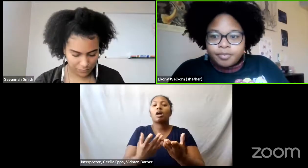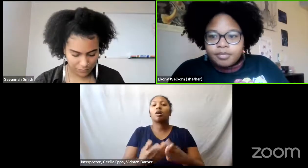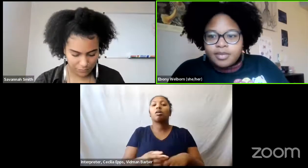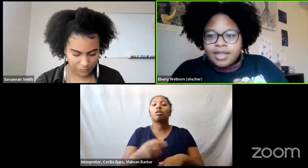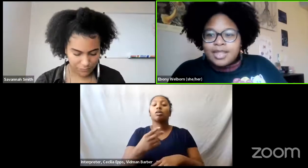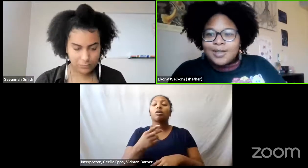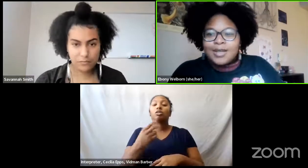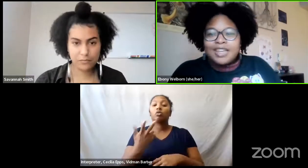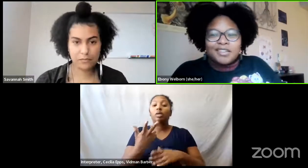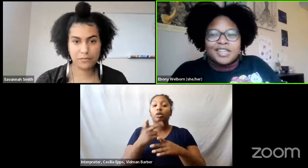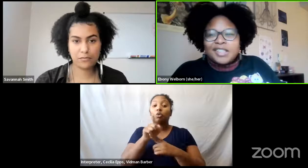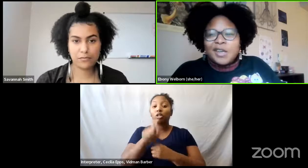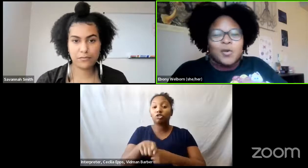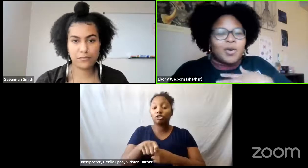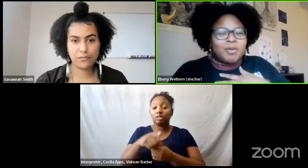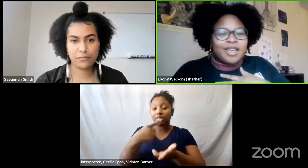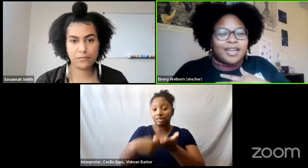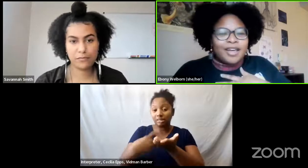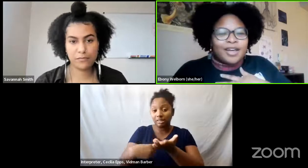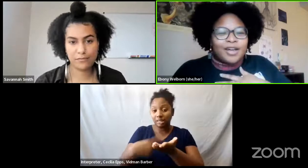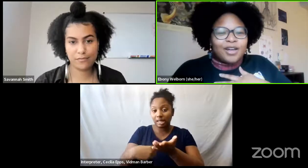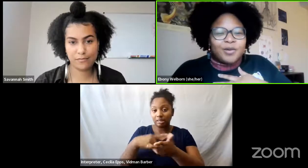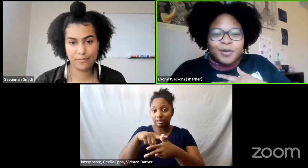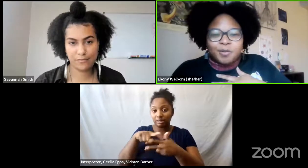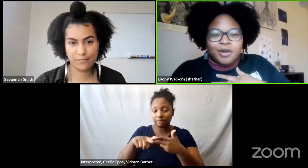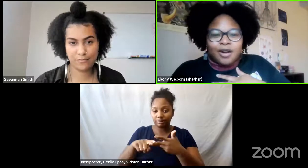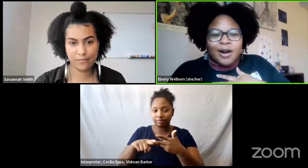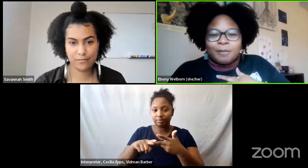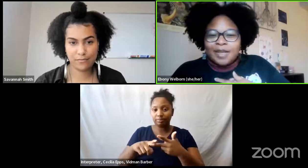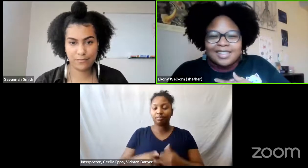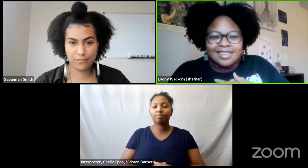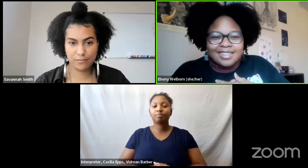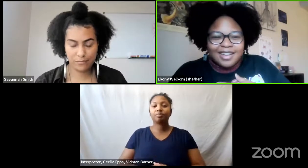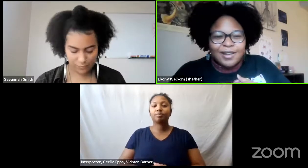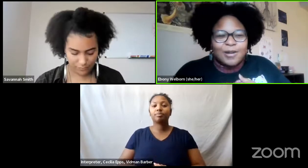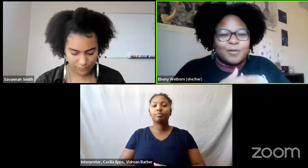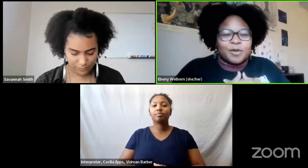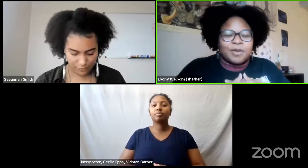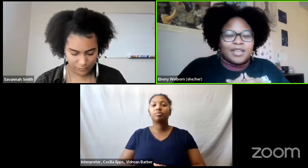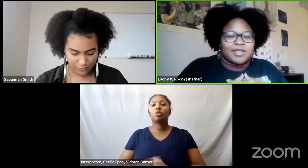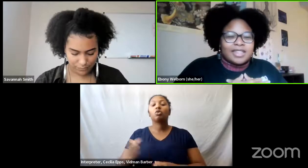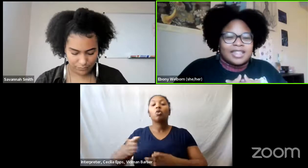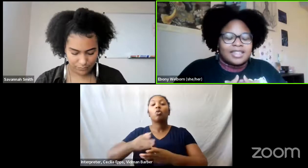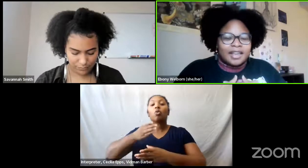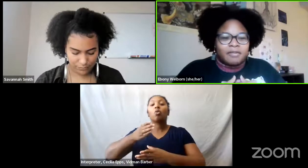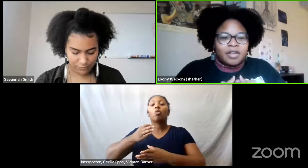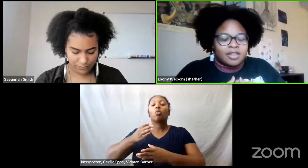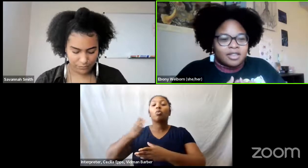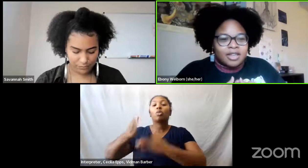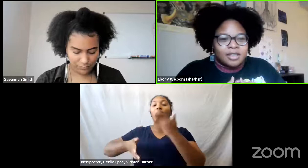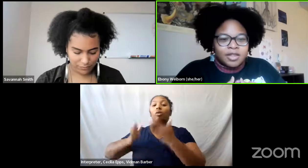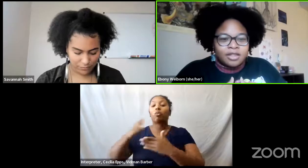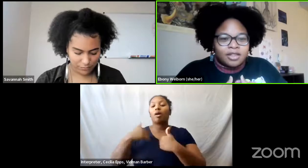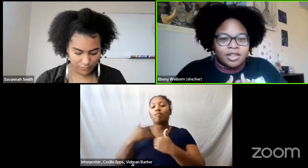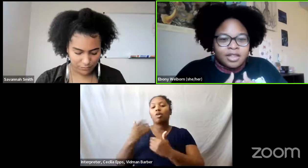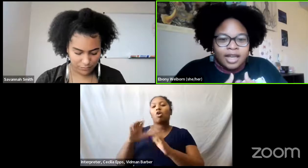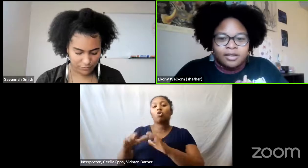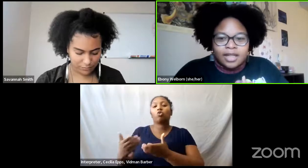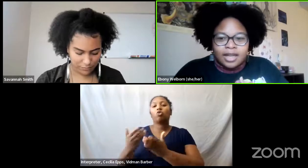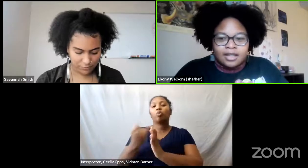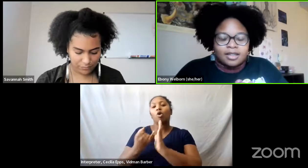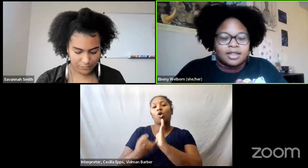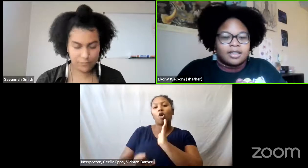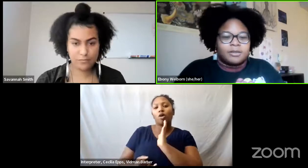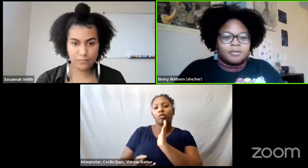room. And so at the end of this will be a group art piece. We'll be using that same feature as we did earlier,